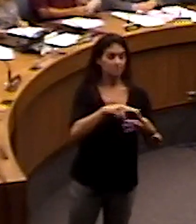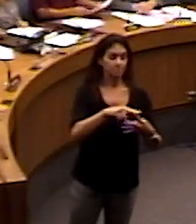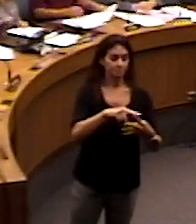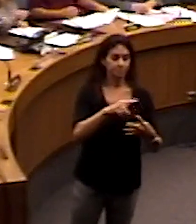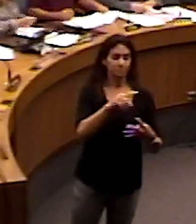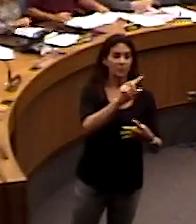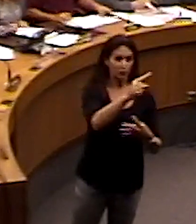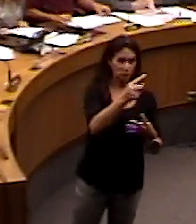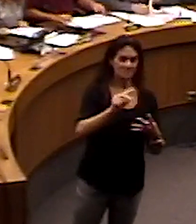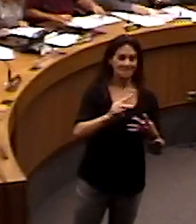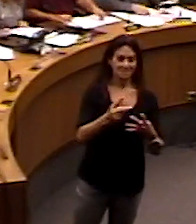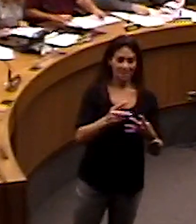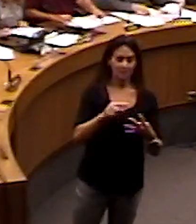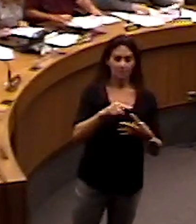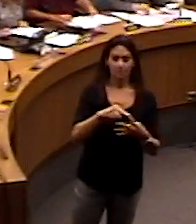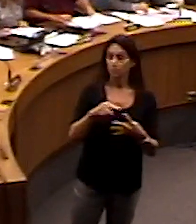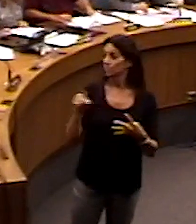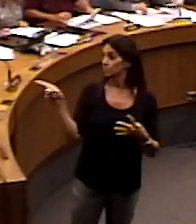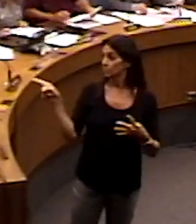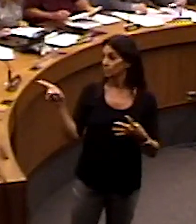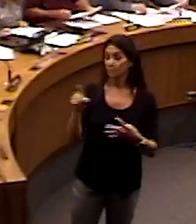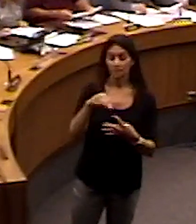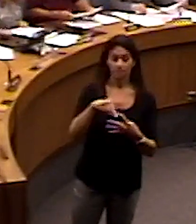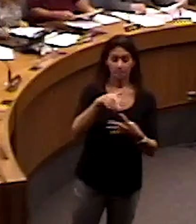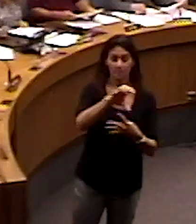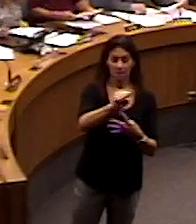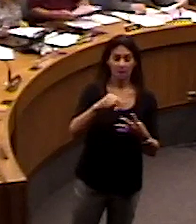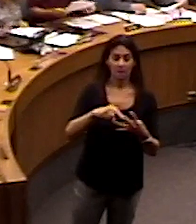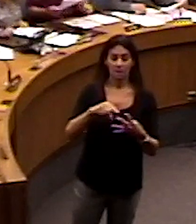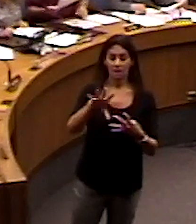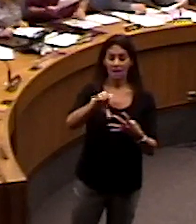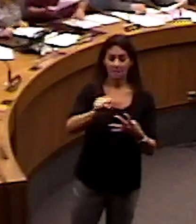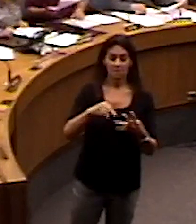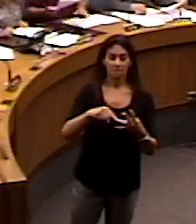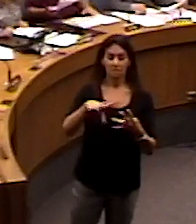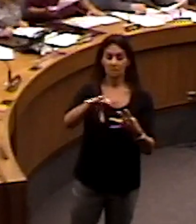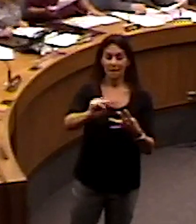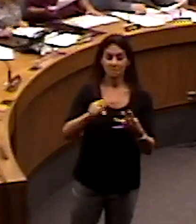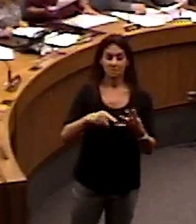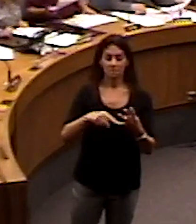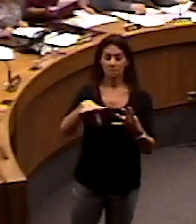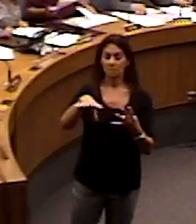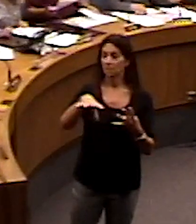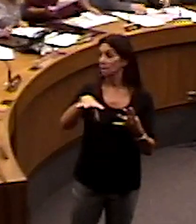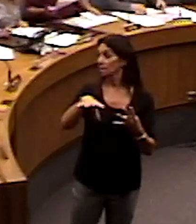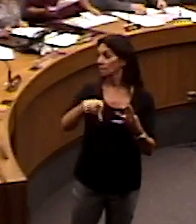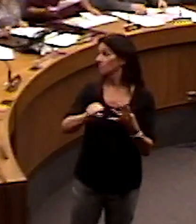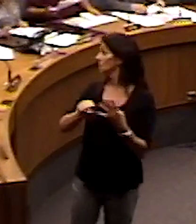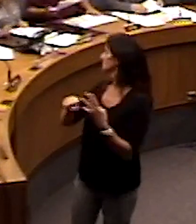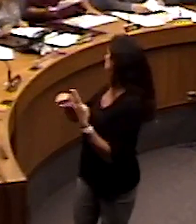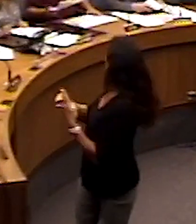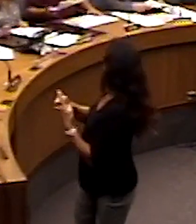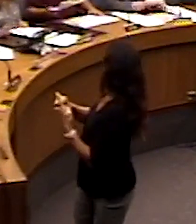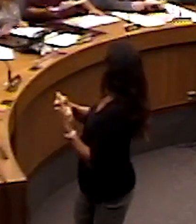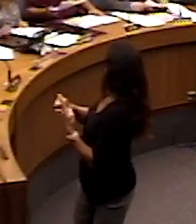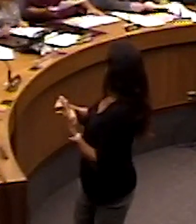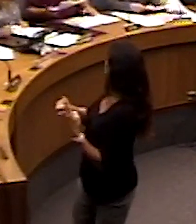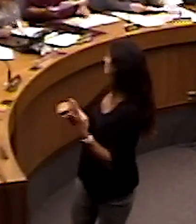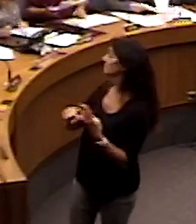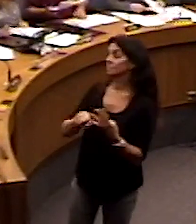you. Roll call. Cafaro. Yes. Ellis. Yes. Hodson. Yes. O'Donohue. Yes. Frommer.